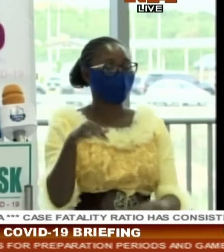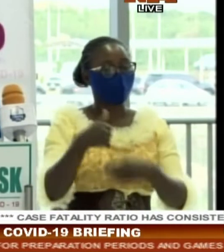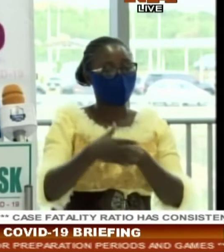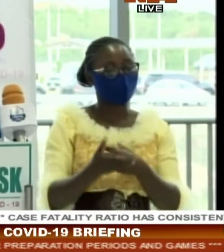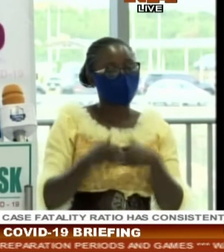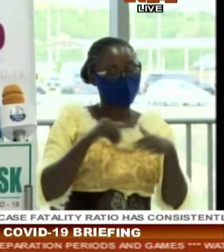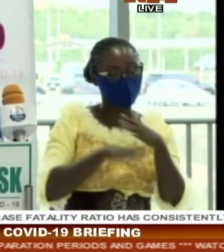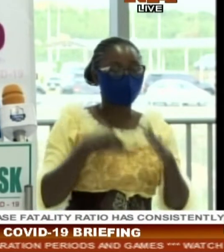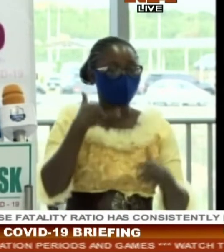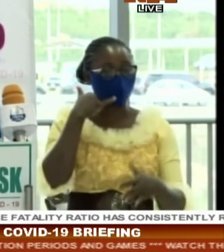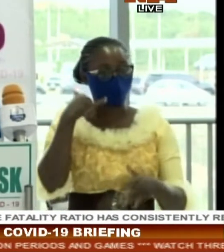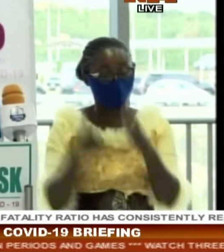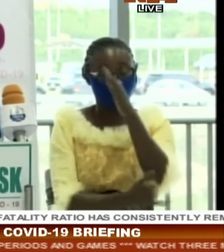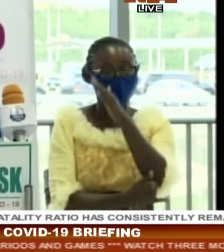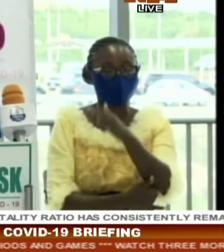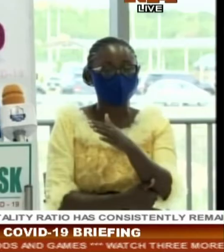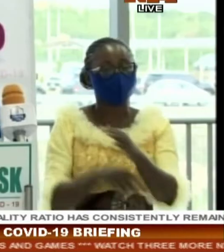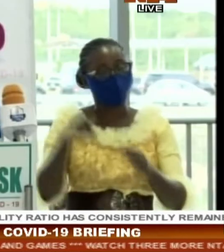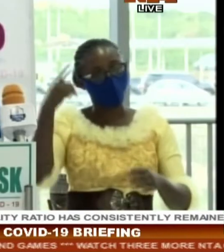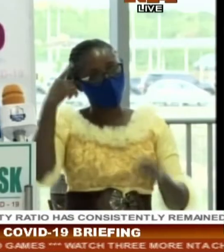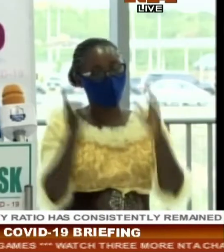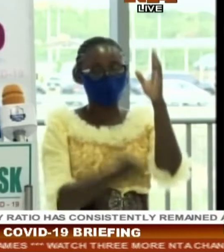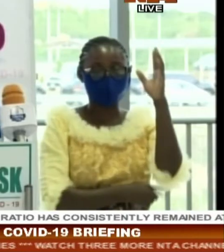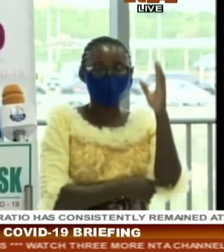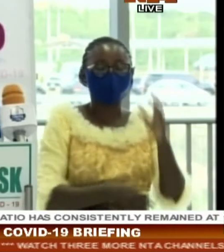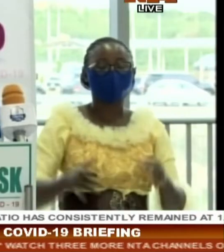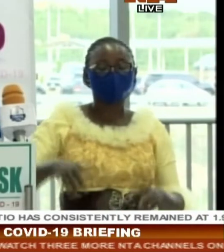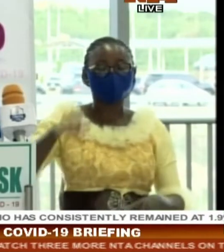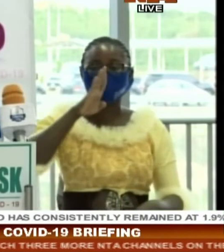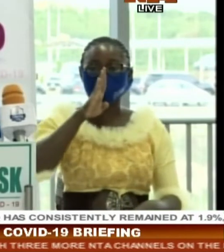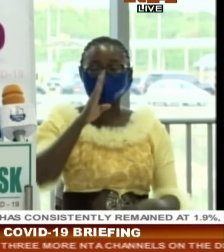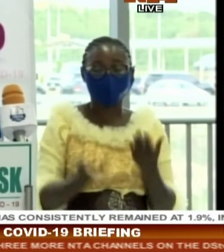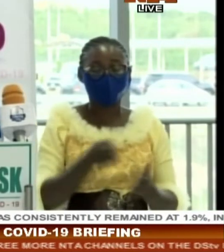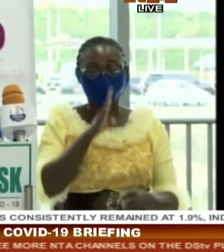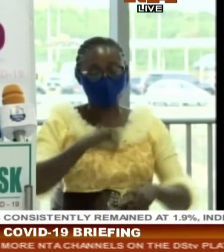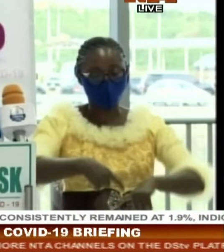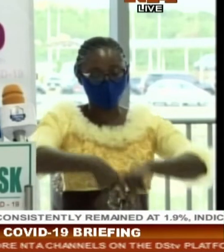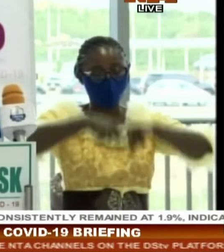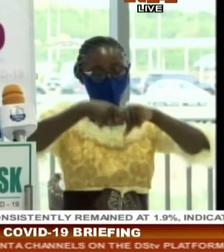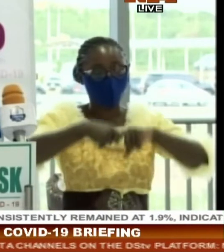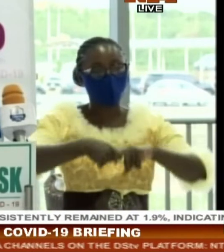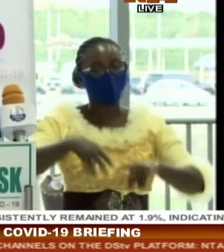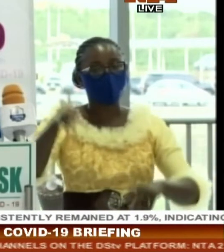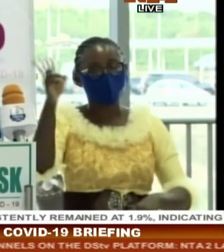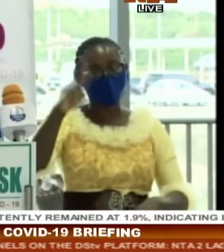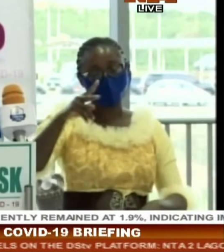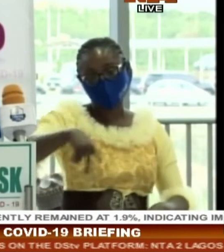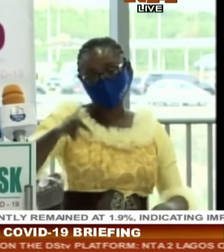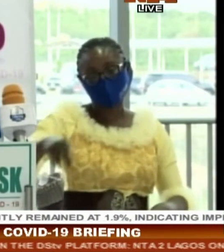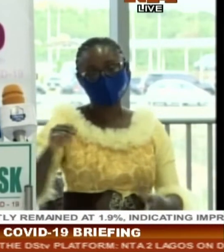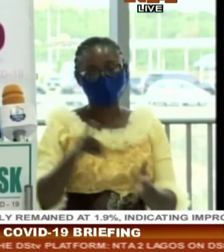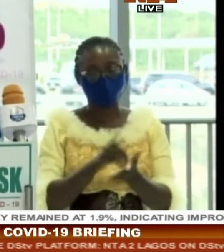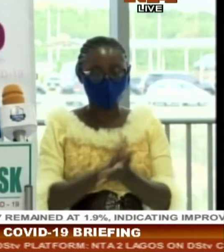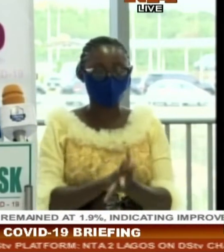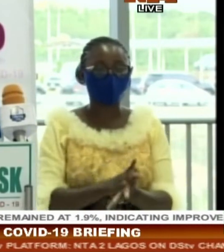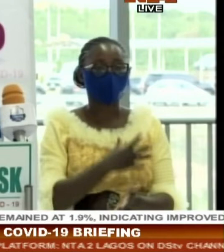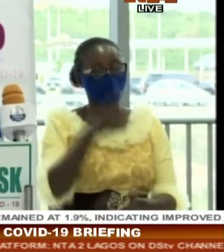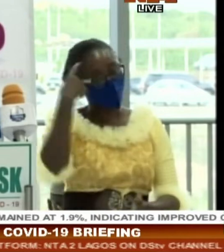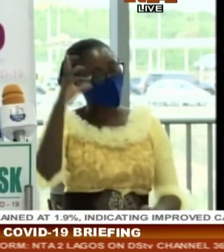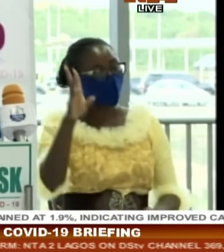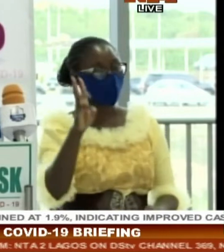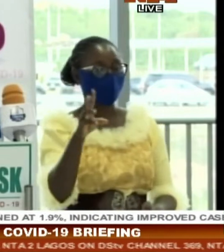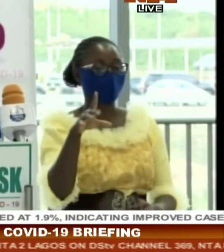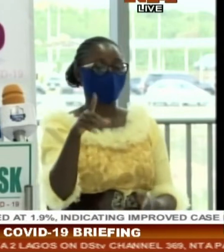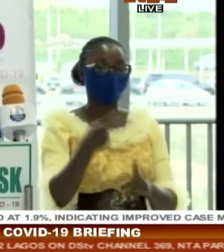These passengers may be sanctioned with suspension of their passports or inclusion on travel watch list for 6 months and denied foreign